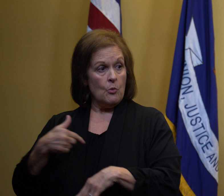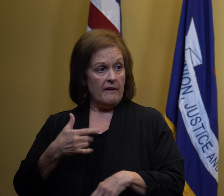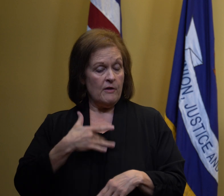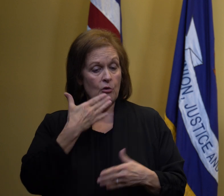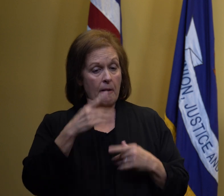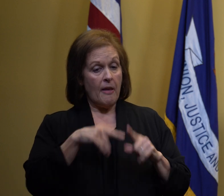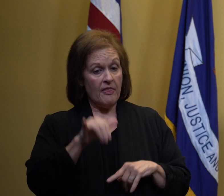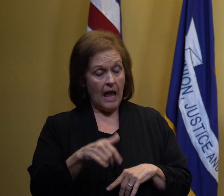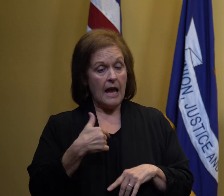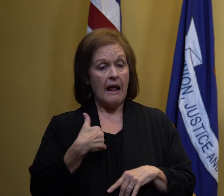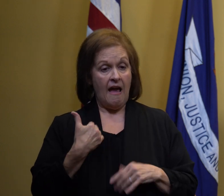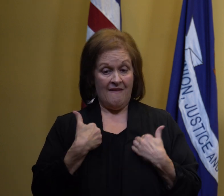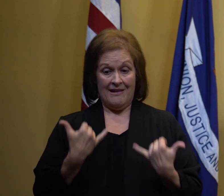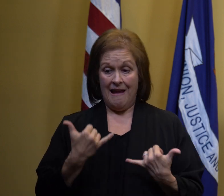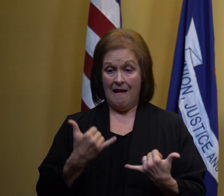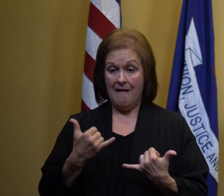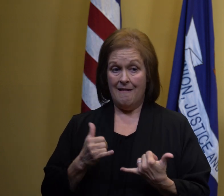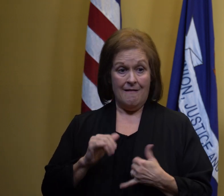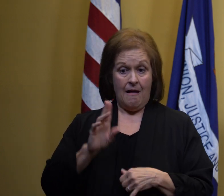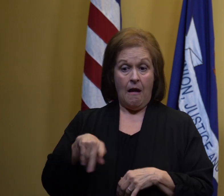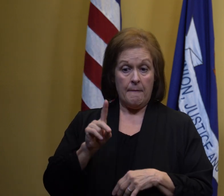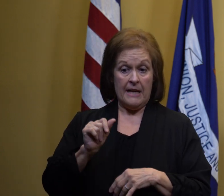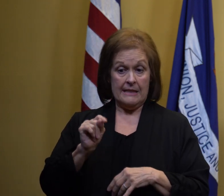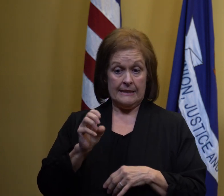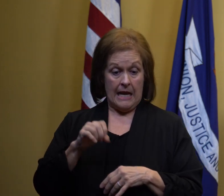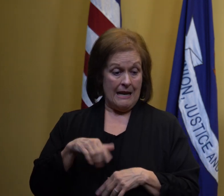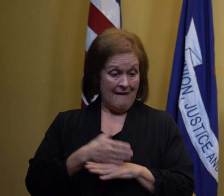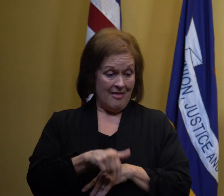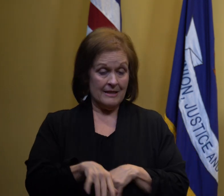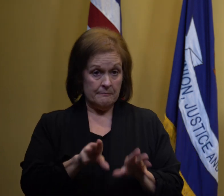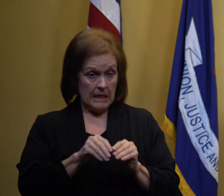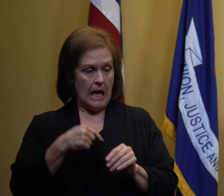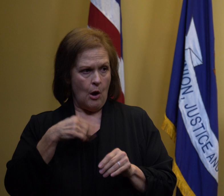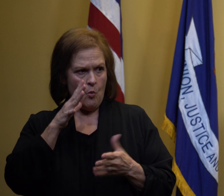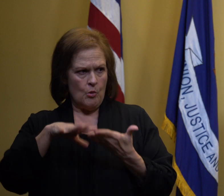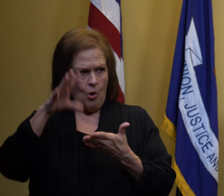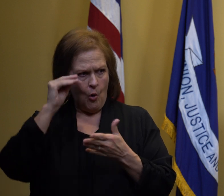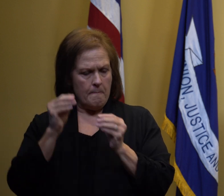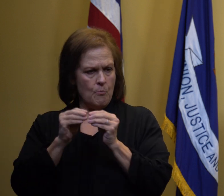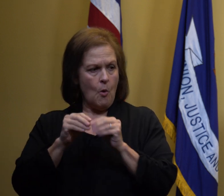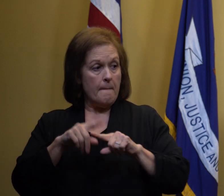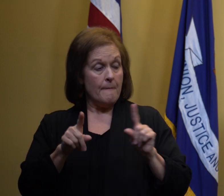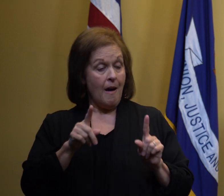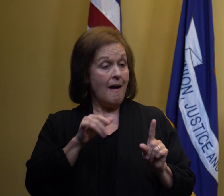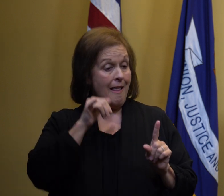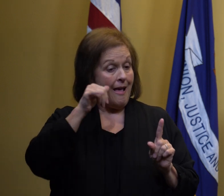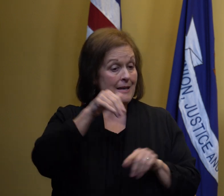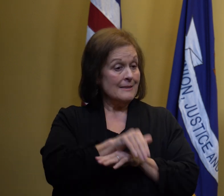about it. I have an update after this briefing with you all, and so I'll learn a little bit more, but as of last